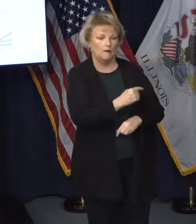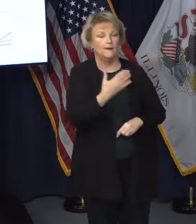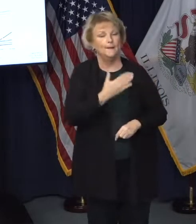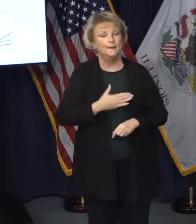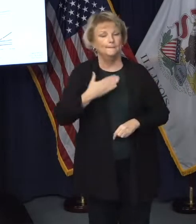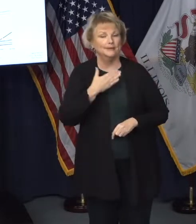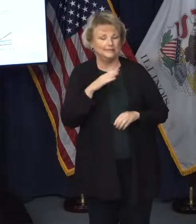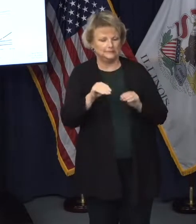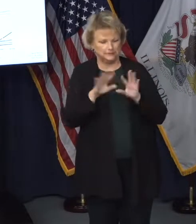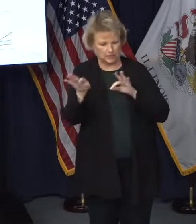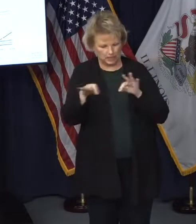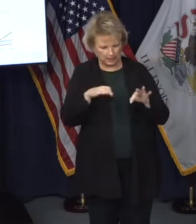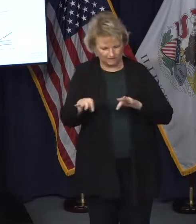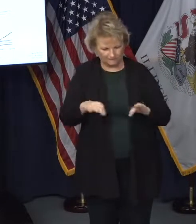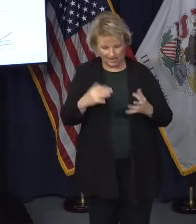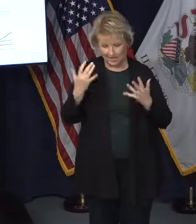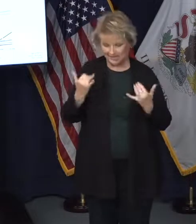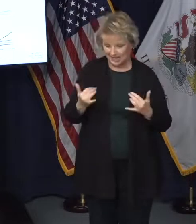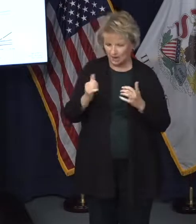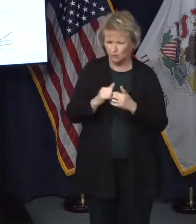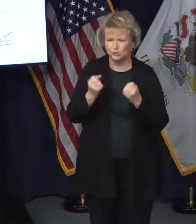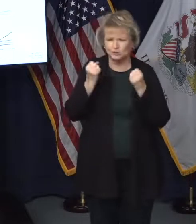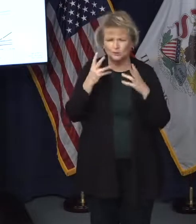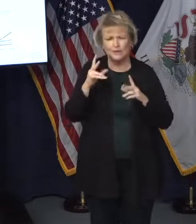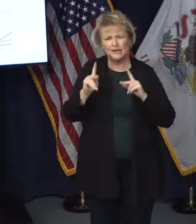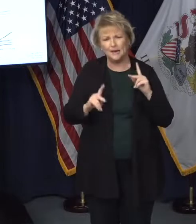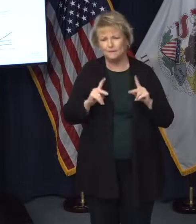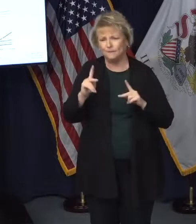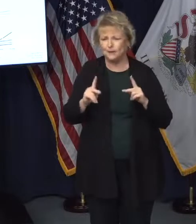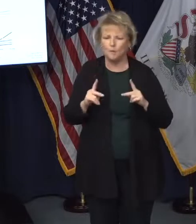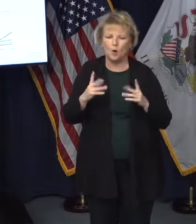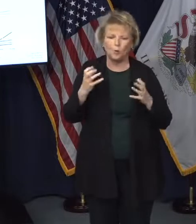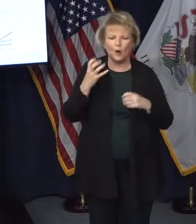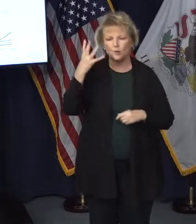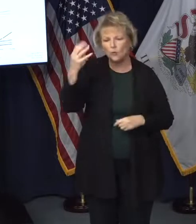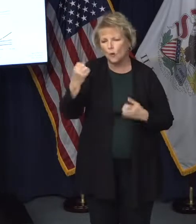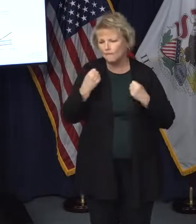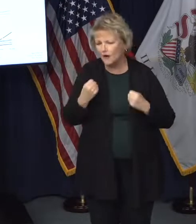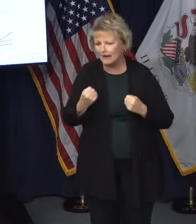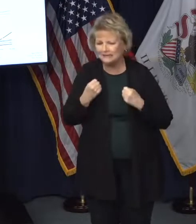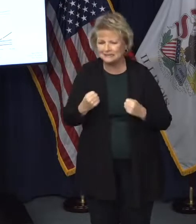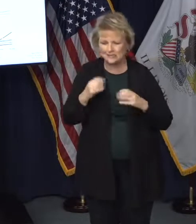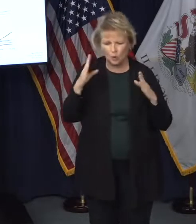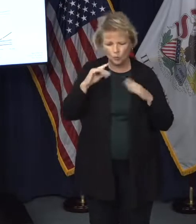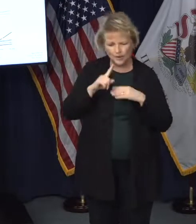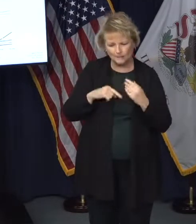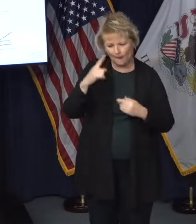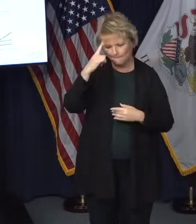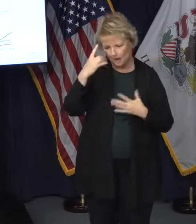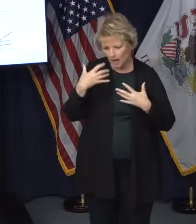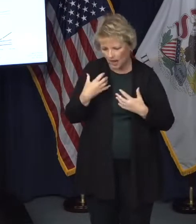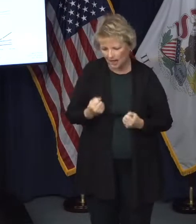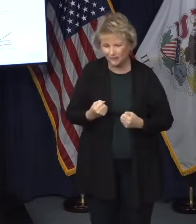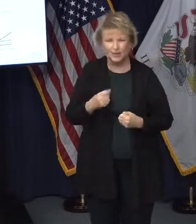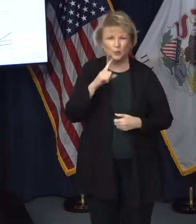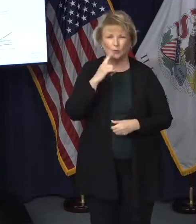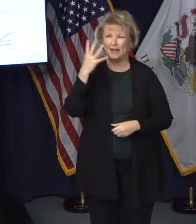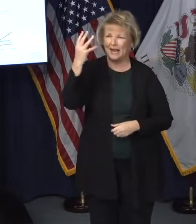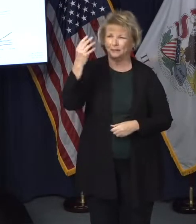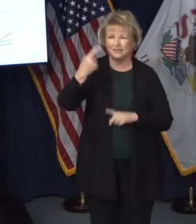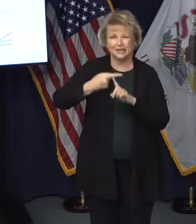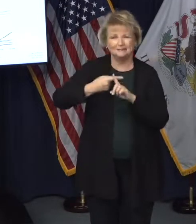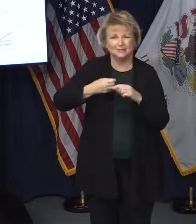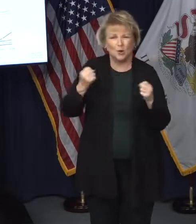clarify, during this time when so many are looking for exercise and mental health, it's getting too cold to work out